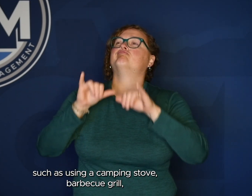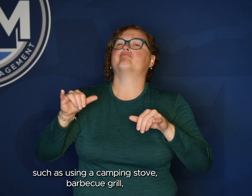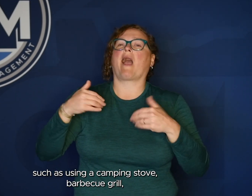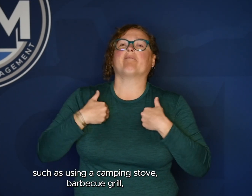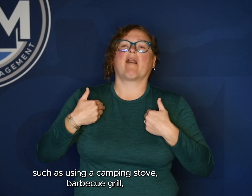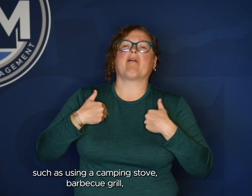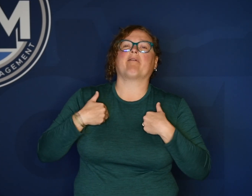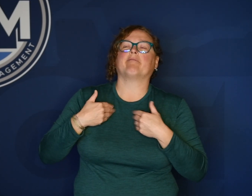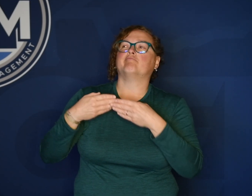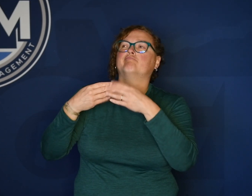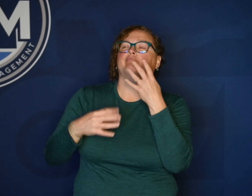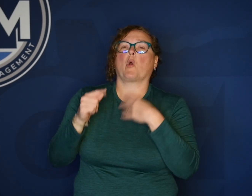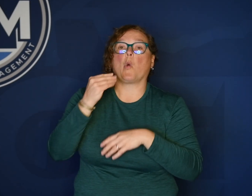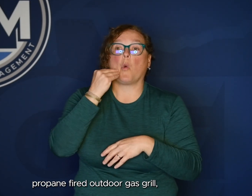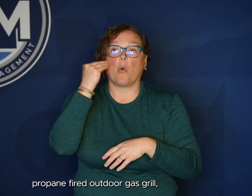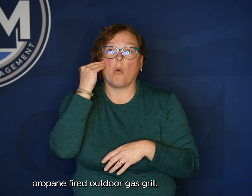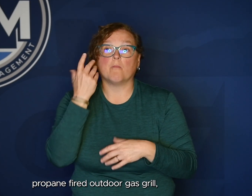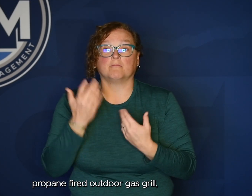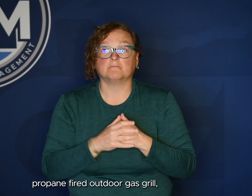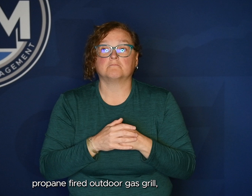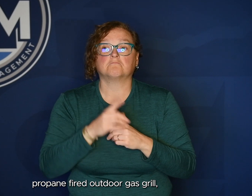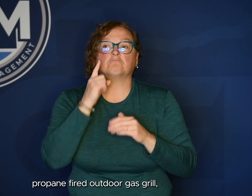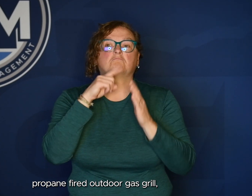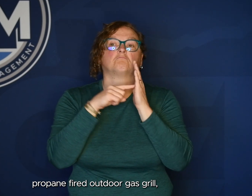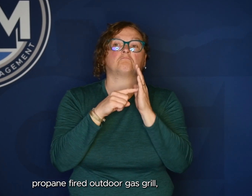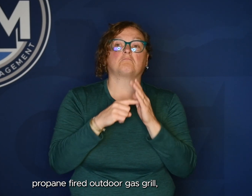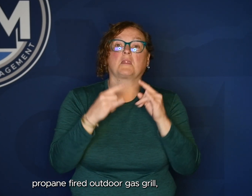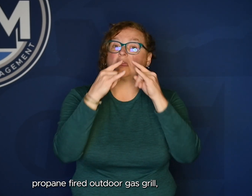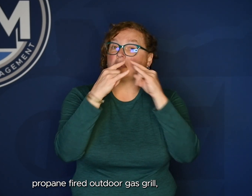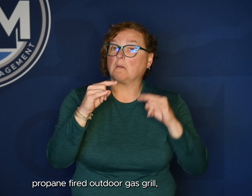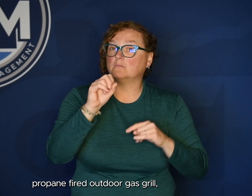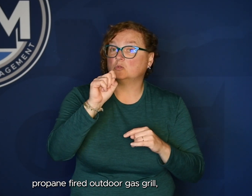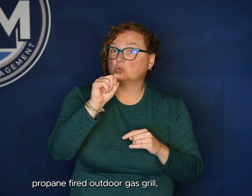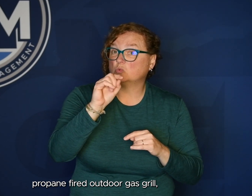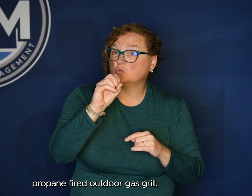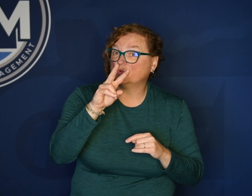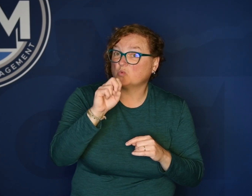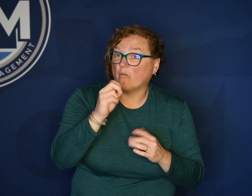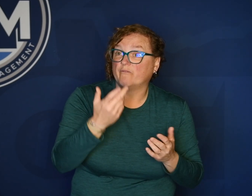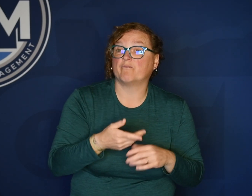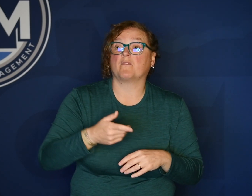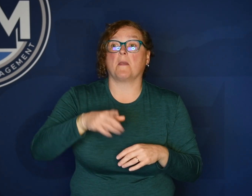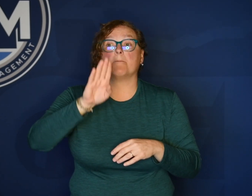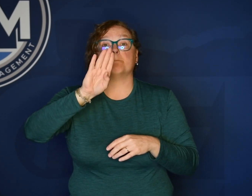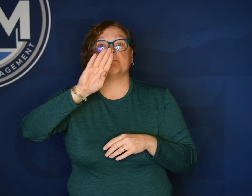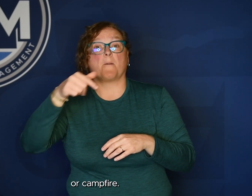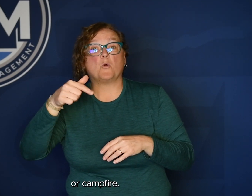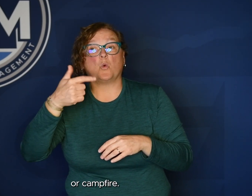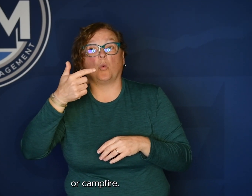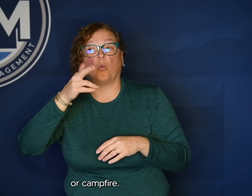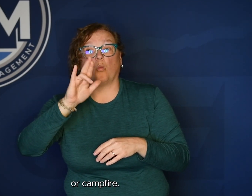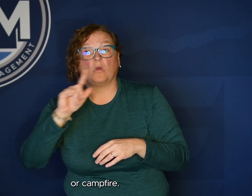barbecue grill, propane-fired outdoor gas grill, or campfire.